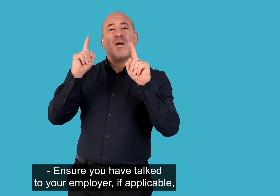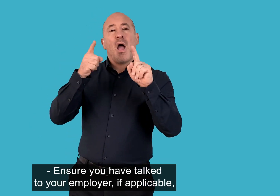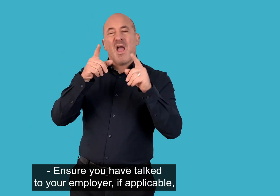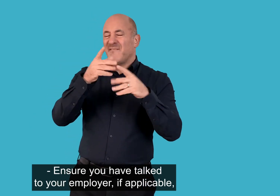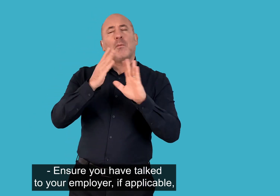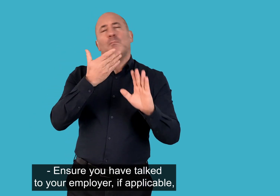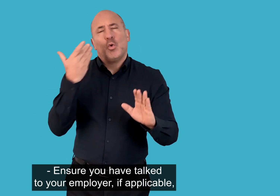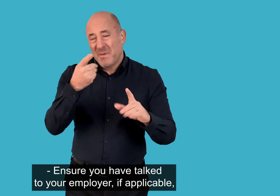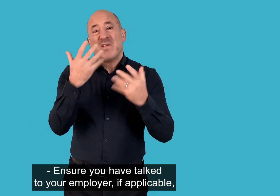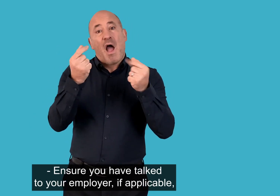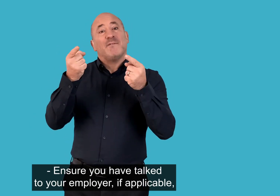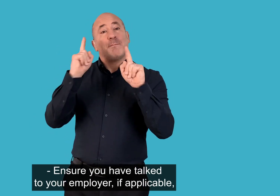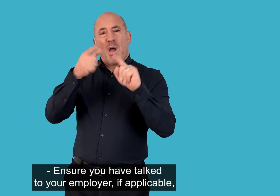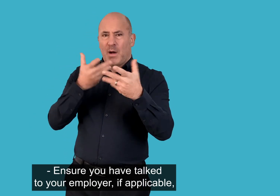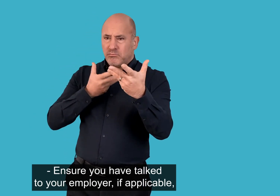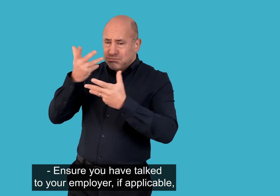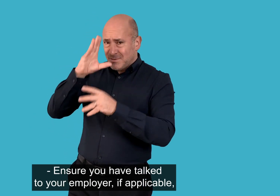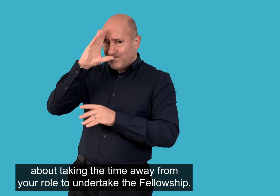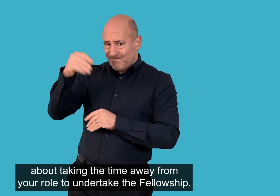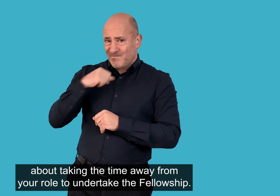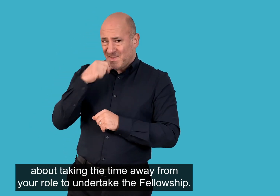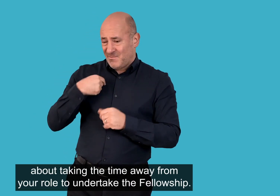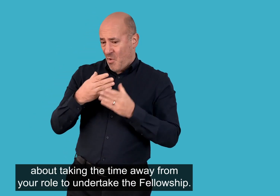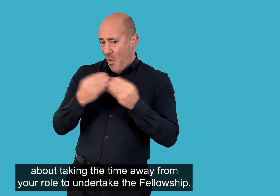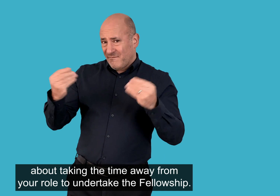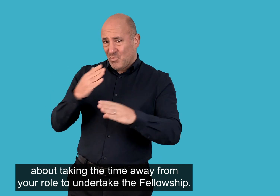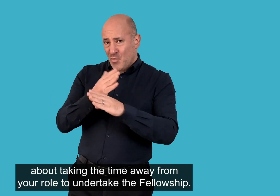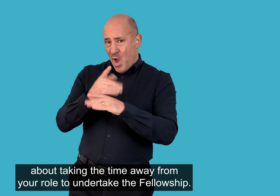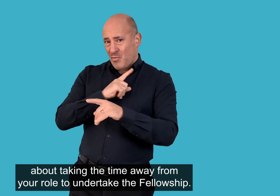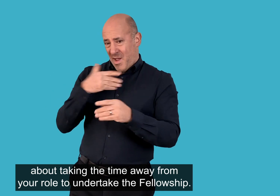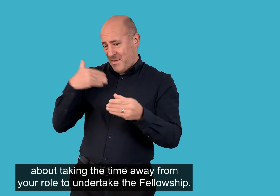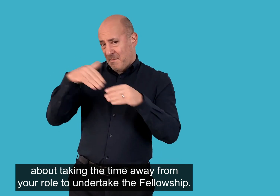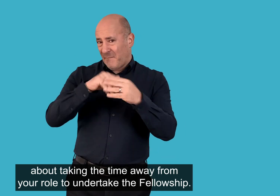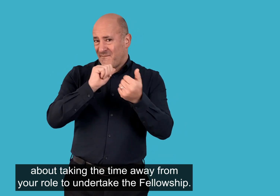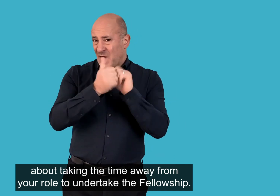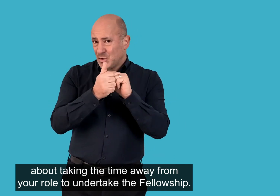your employer, if applicable, about taking the time away from your role to undertake the fellowship.